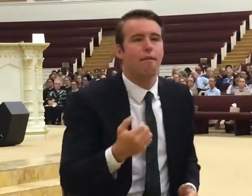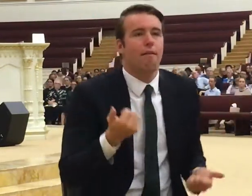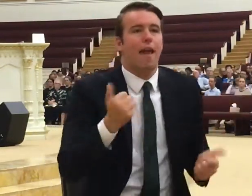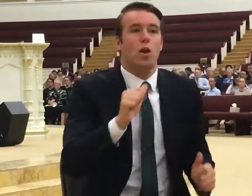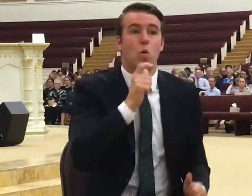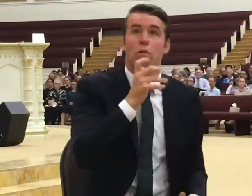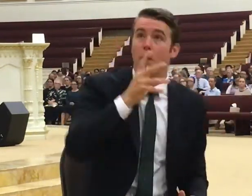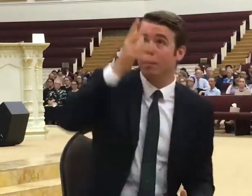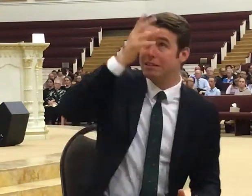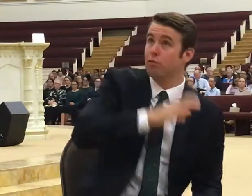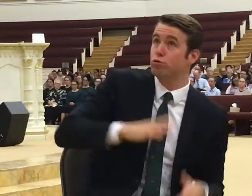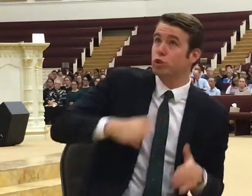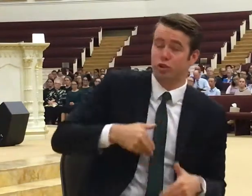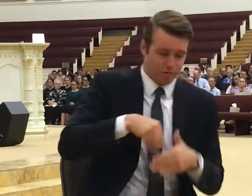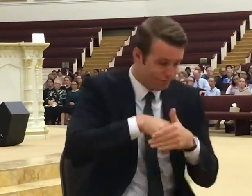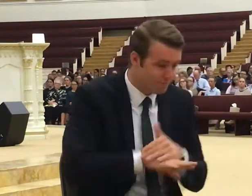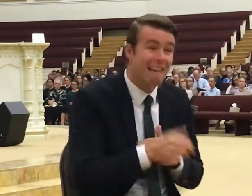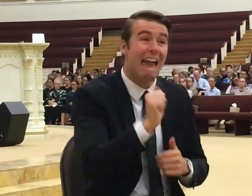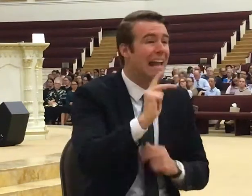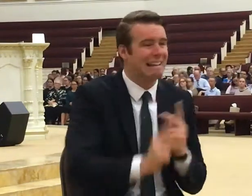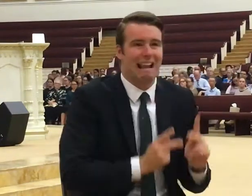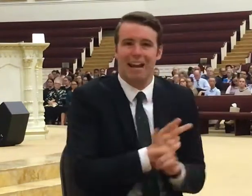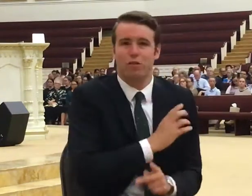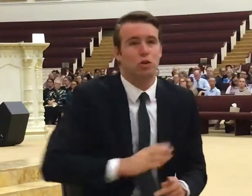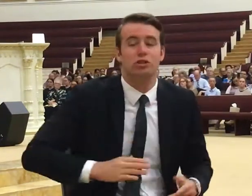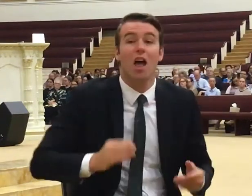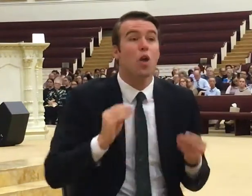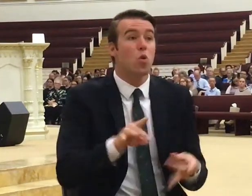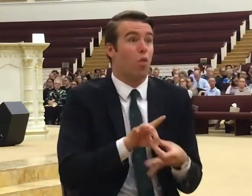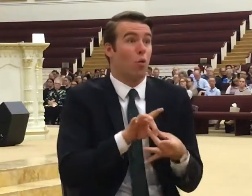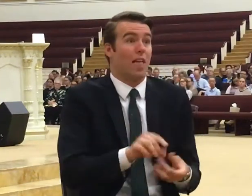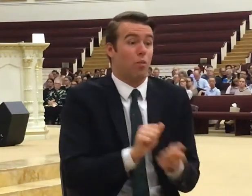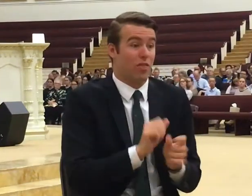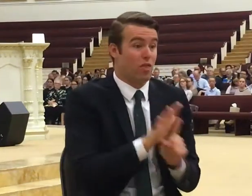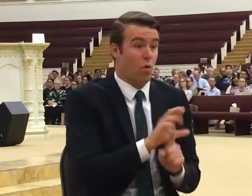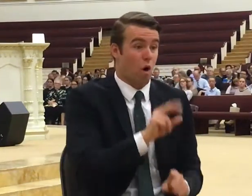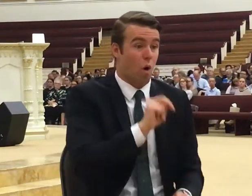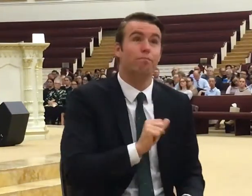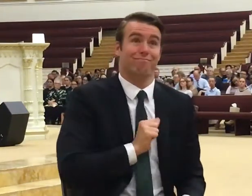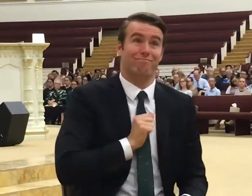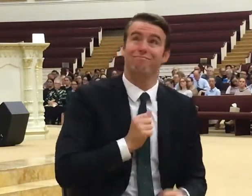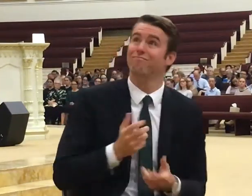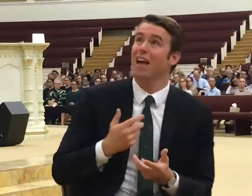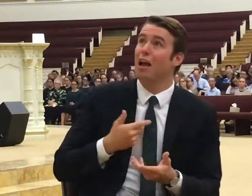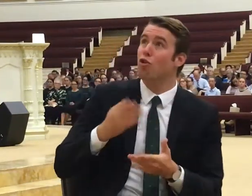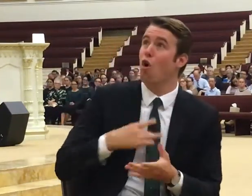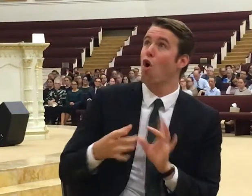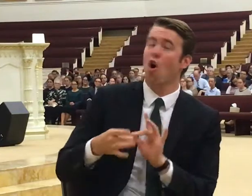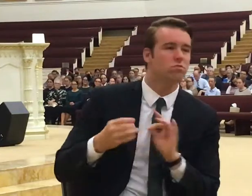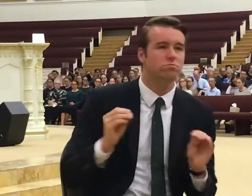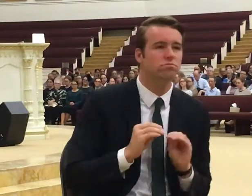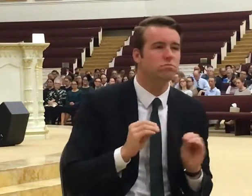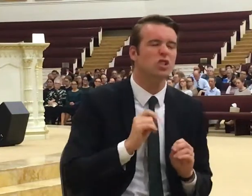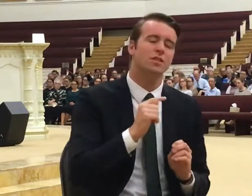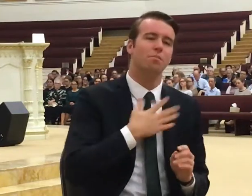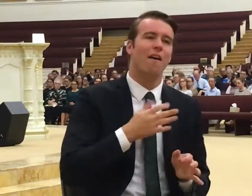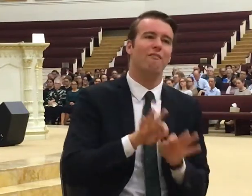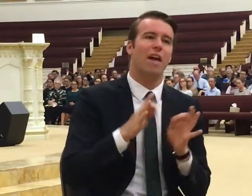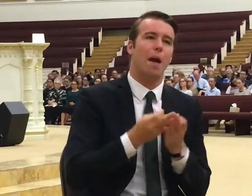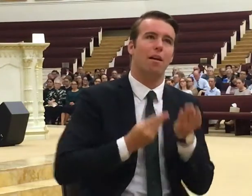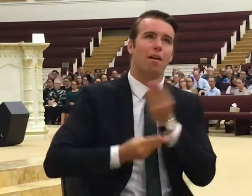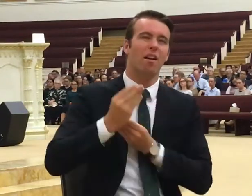may be Orthodox or Coptic or whatever it may be. It has nothing to do really with their own personal devotion. Simply has to do with the family